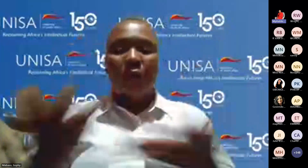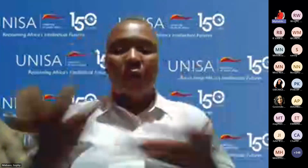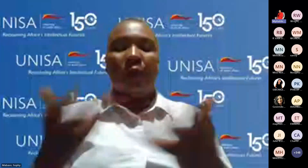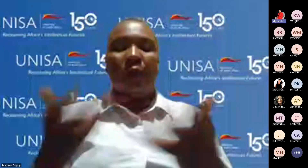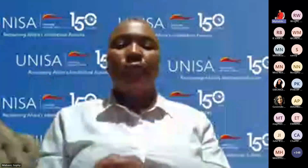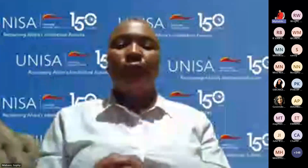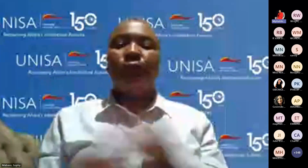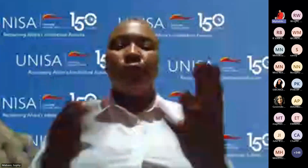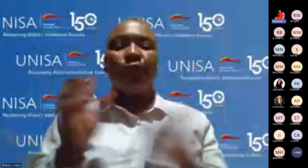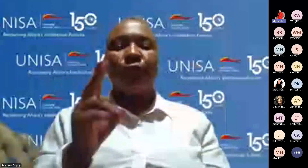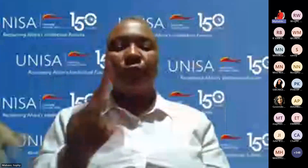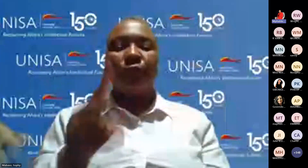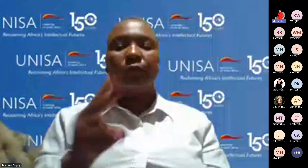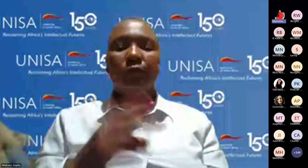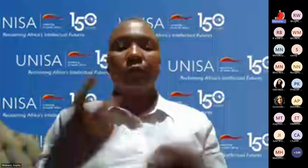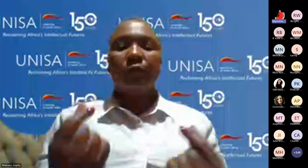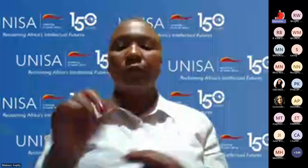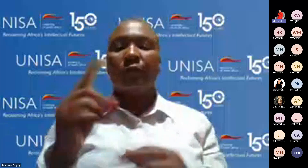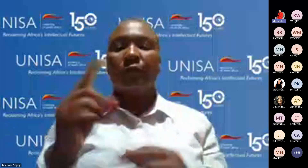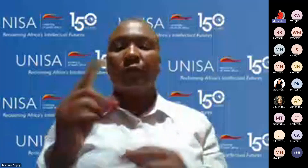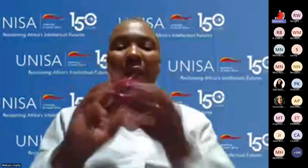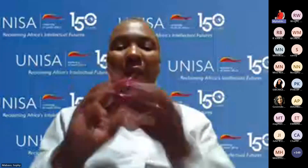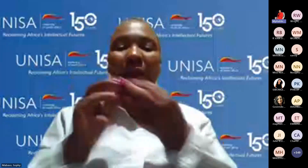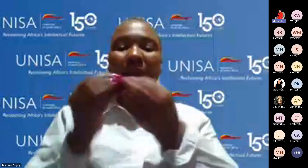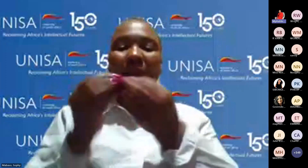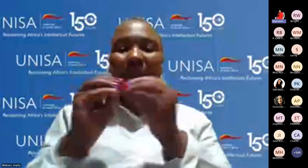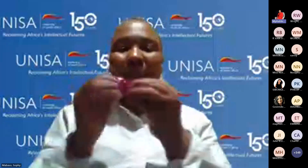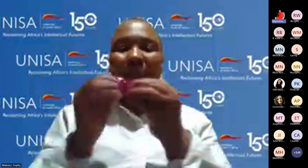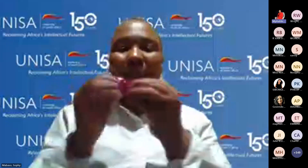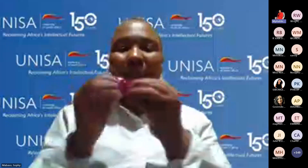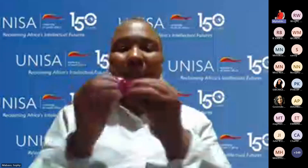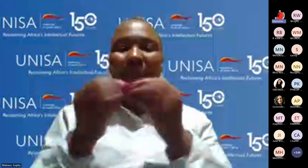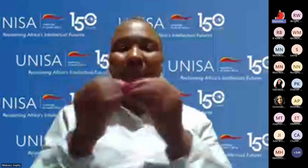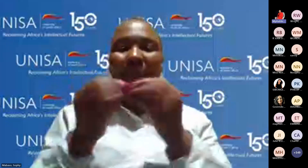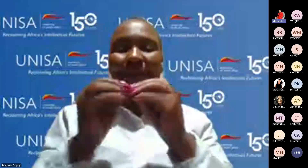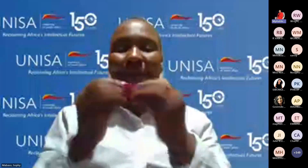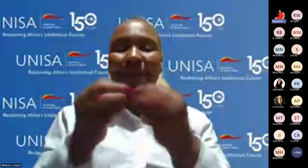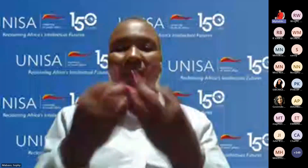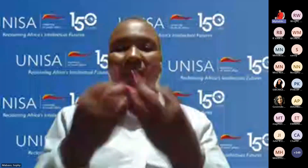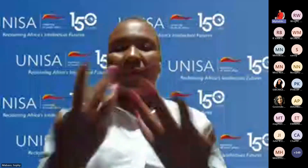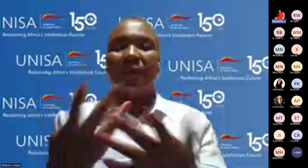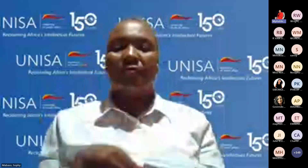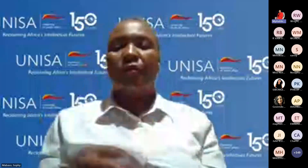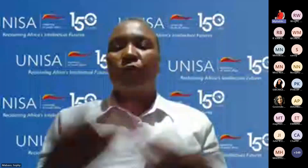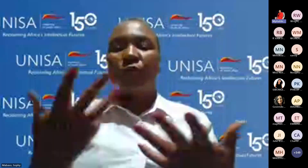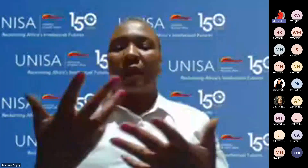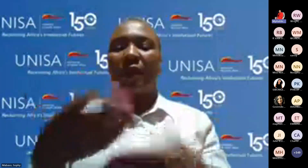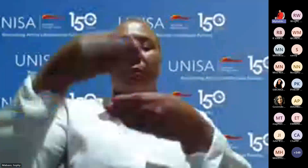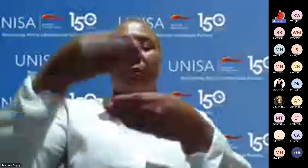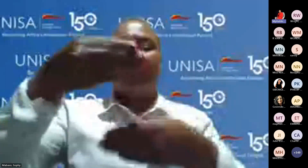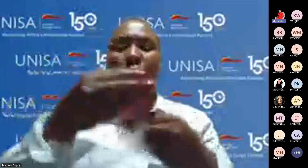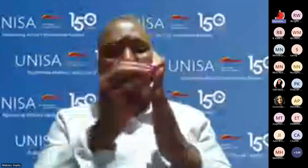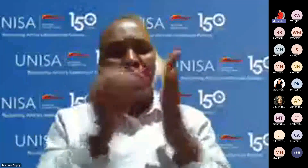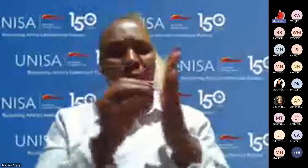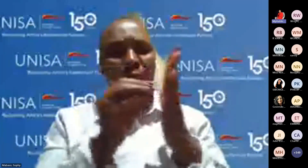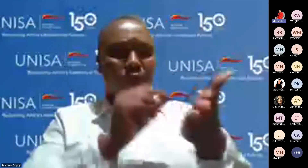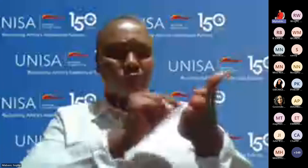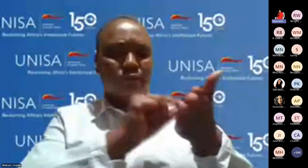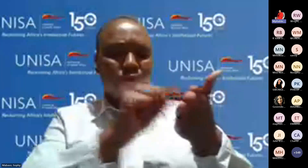you can even create a sheet that you put your notes, wherein you